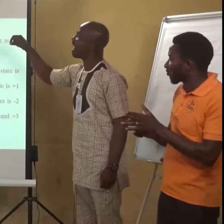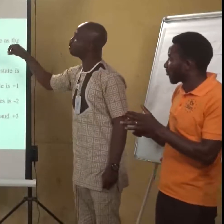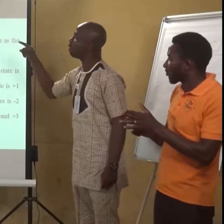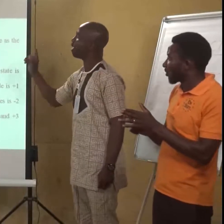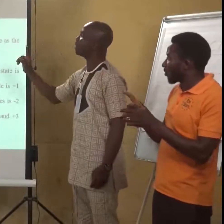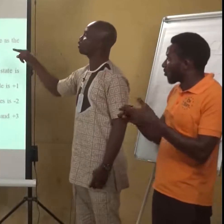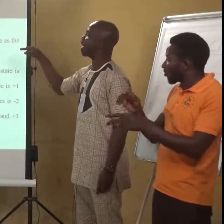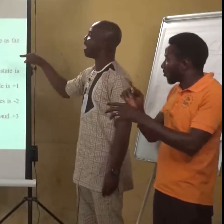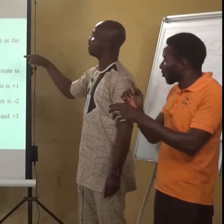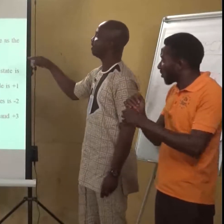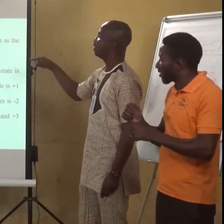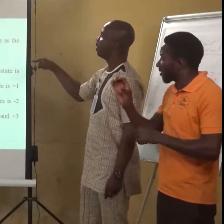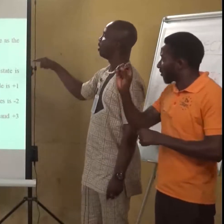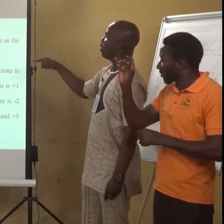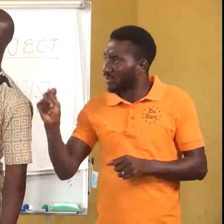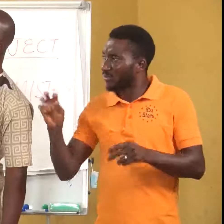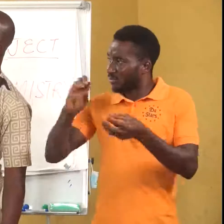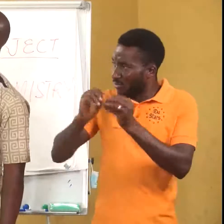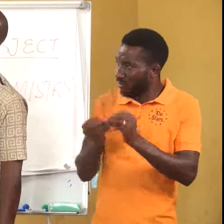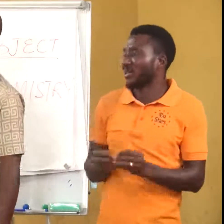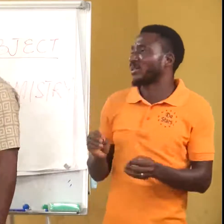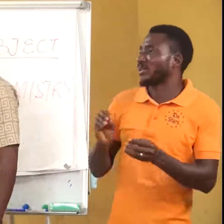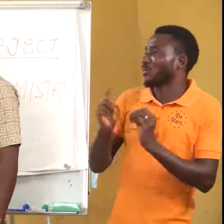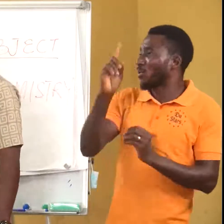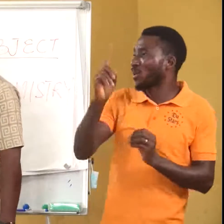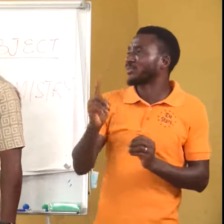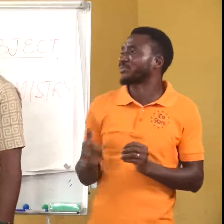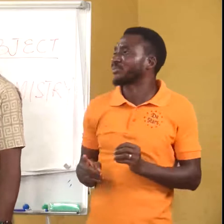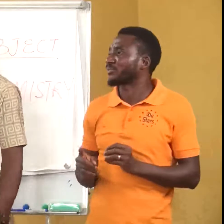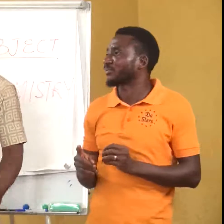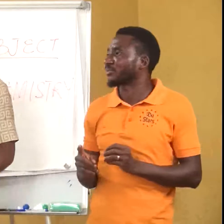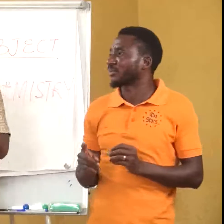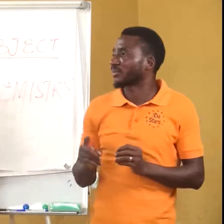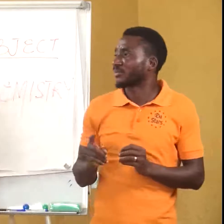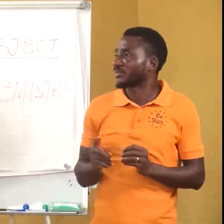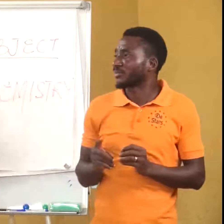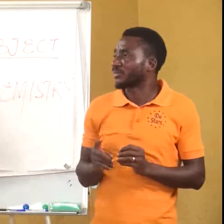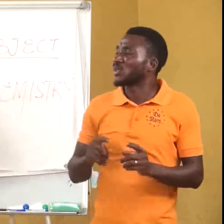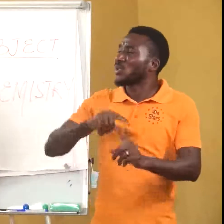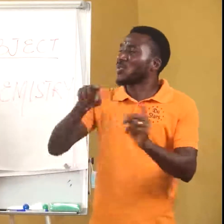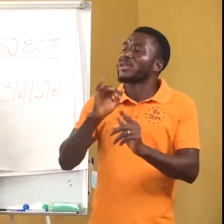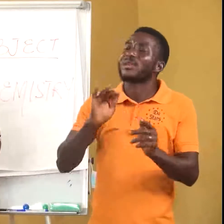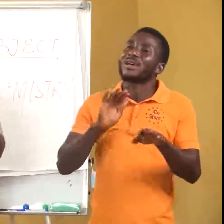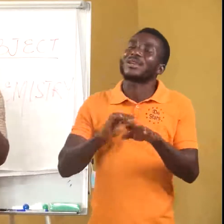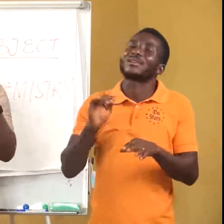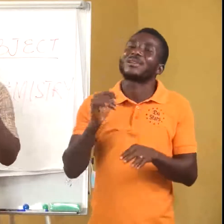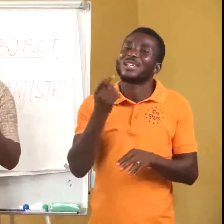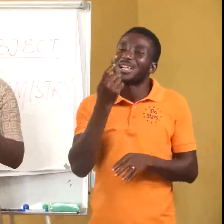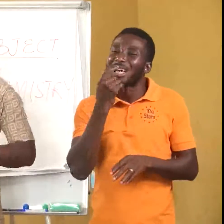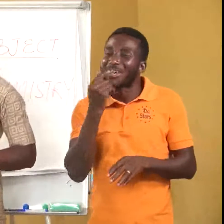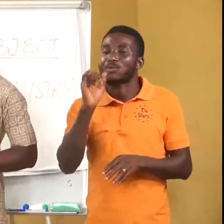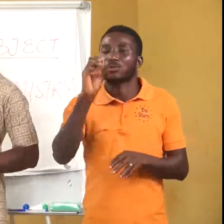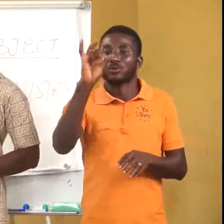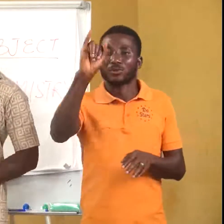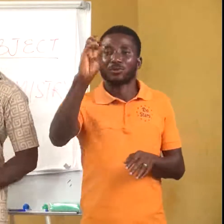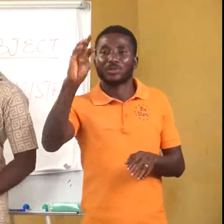an atom appears to have, ion or radical. Now, when an ion or radical carries a charge,